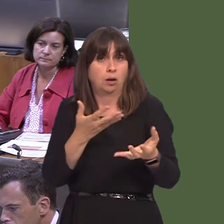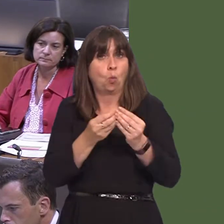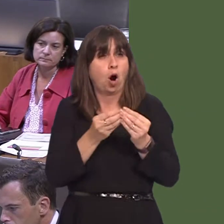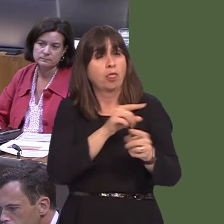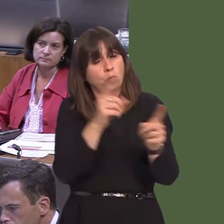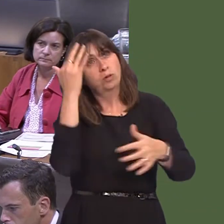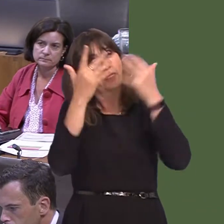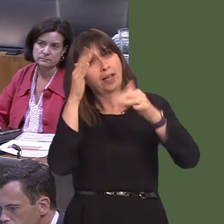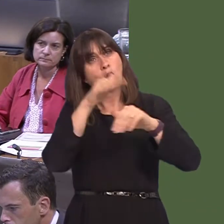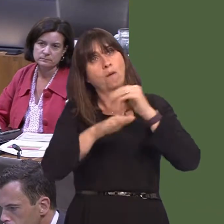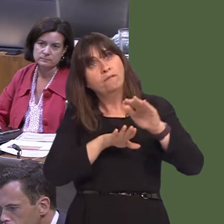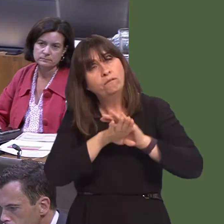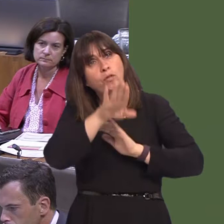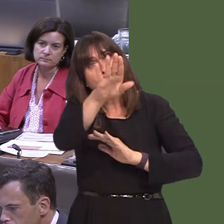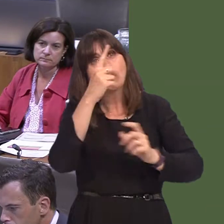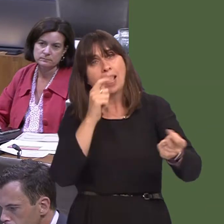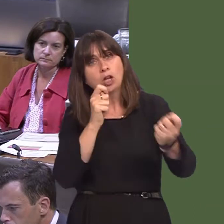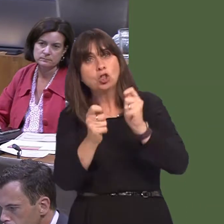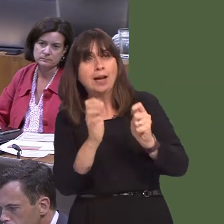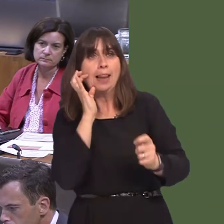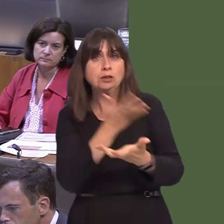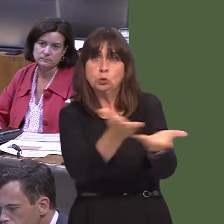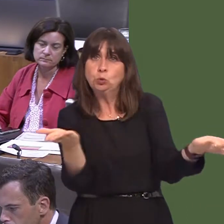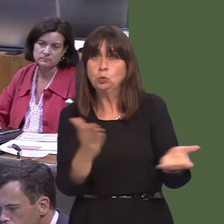to shape future services for the region.